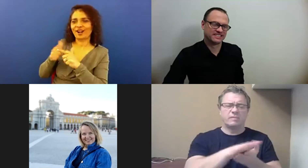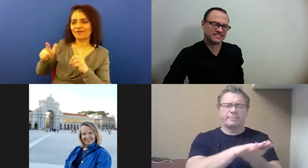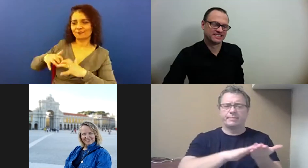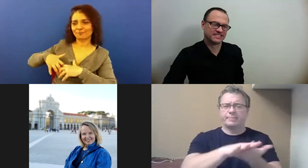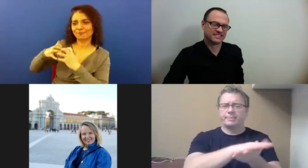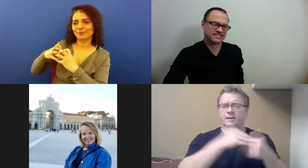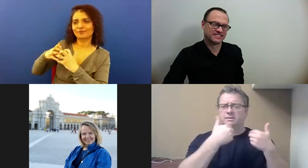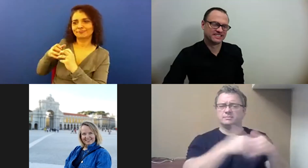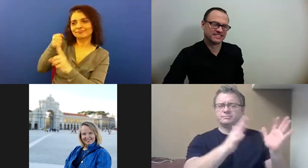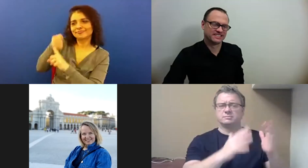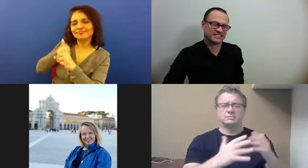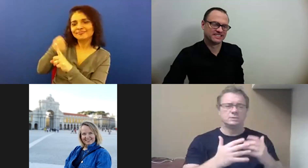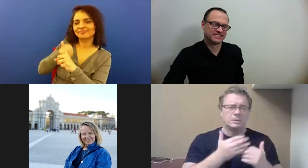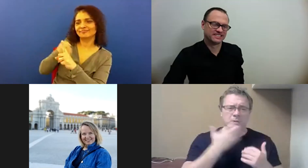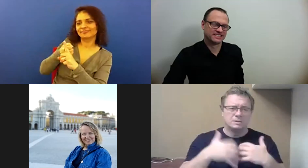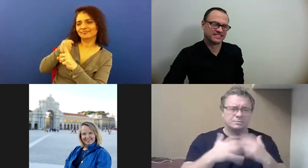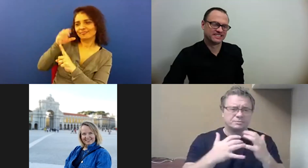active.